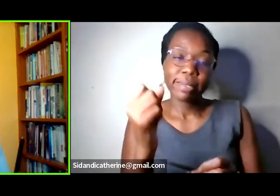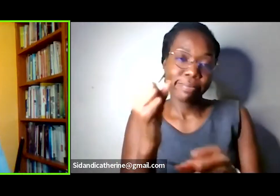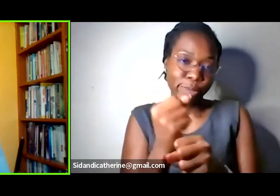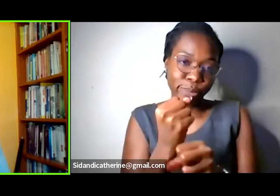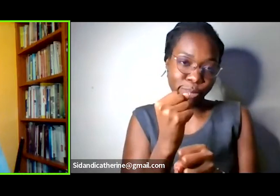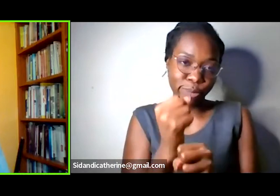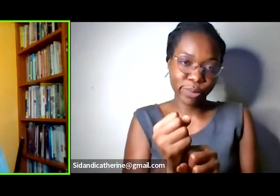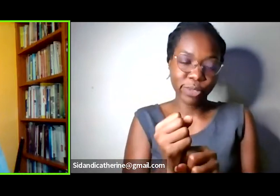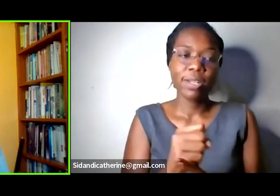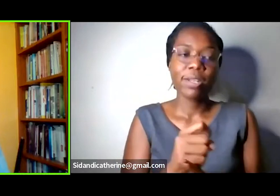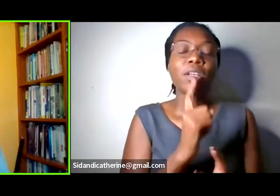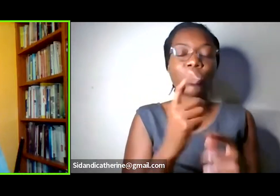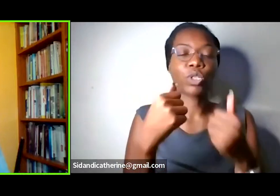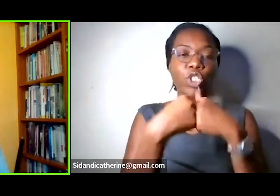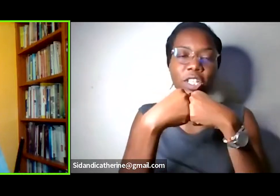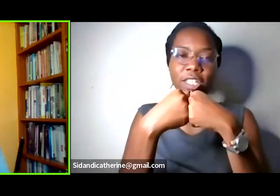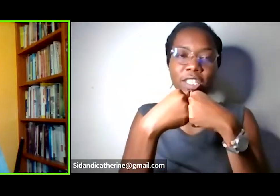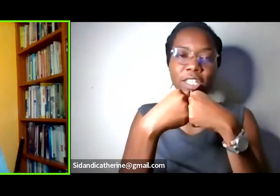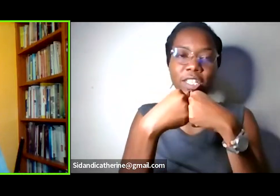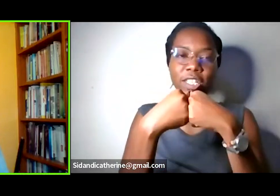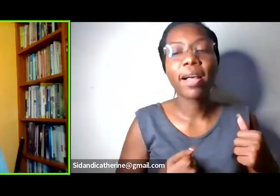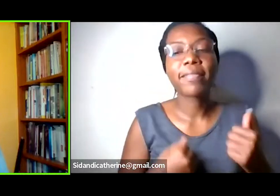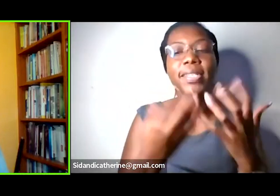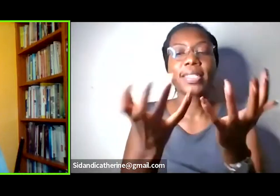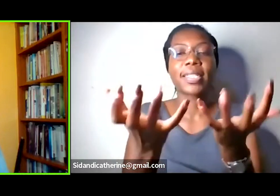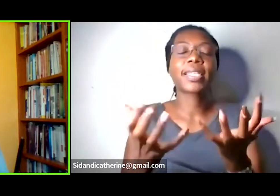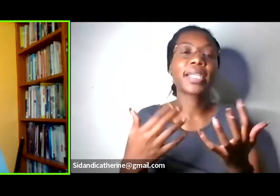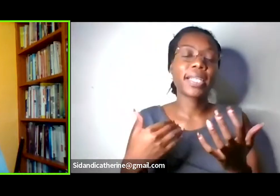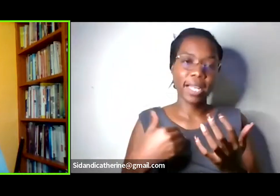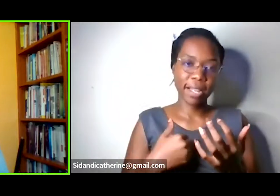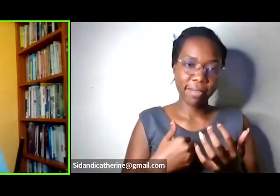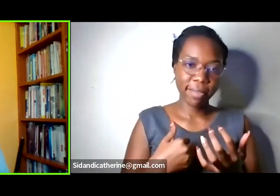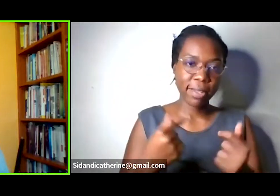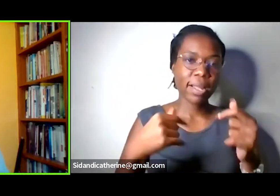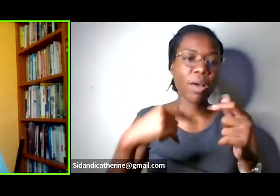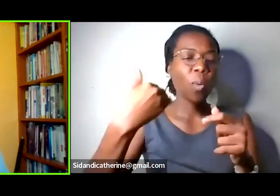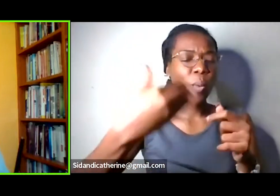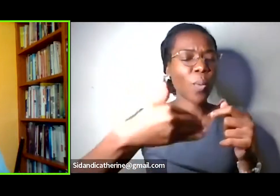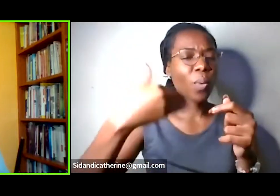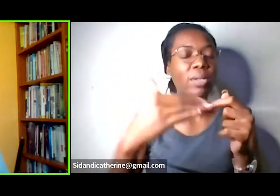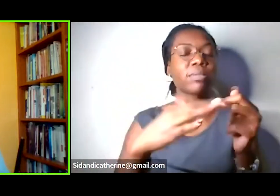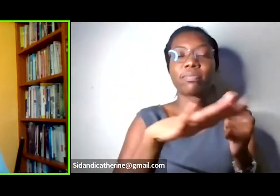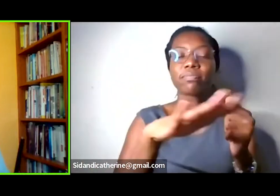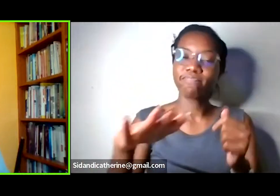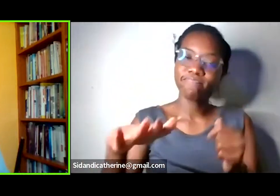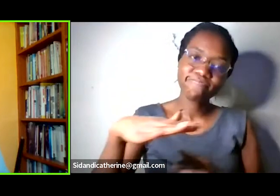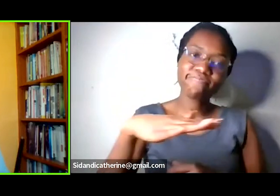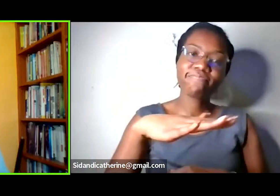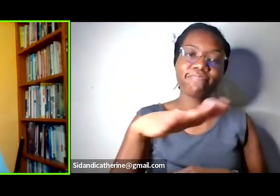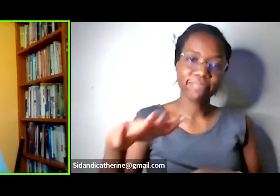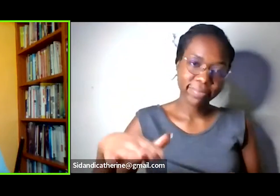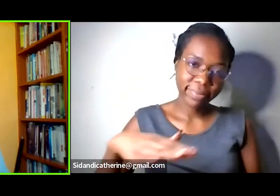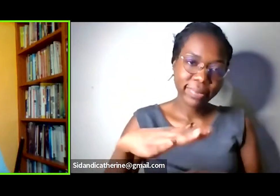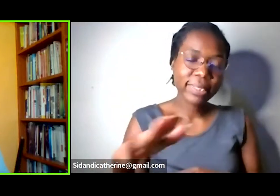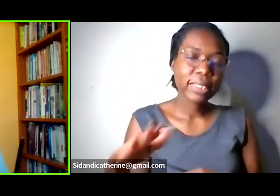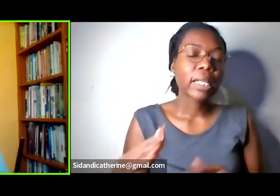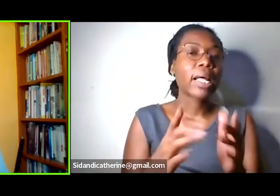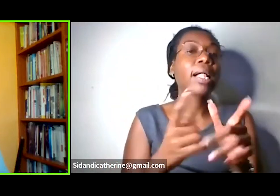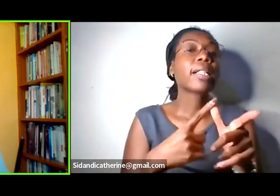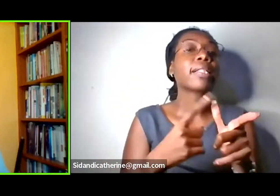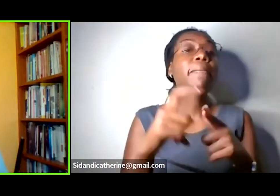connection, and they can only connect with somebody who is speaking about what concerns them. That is what talk